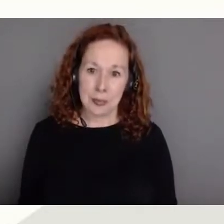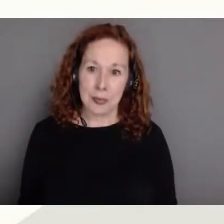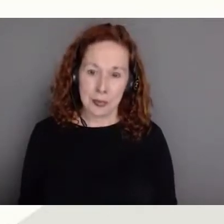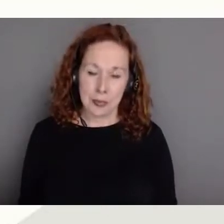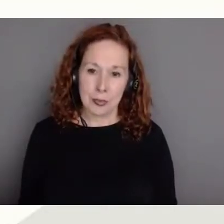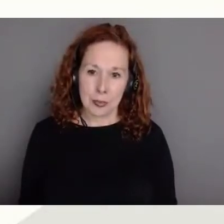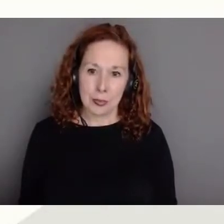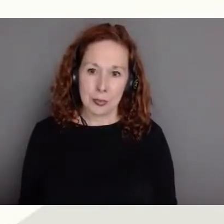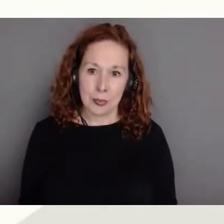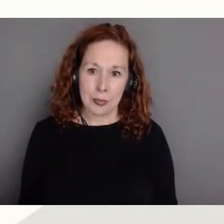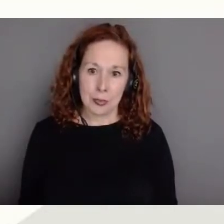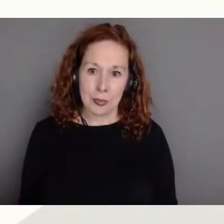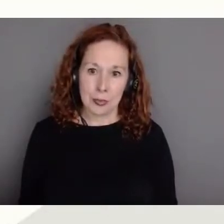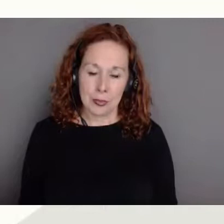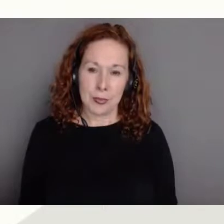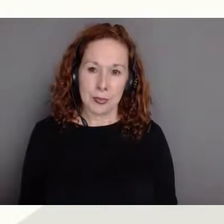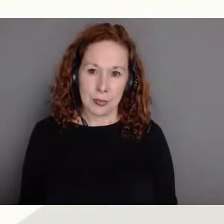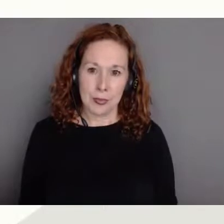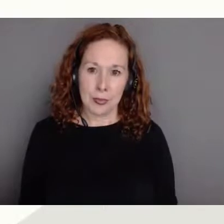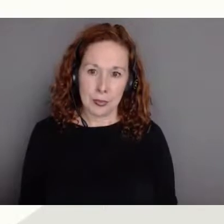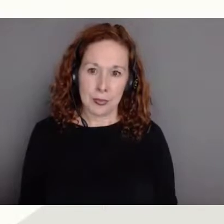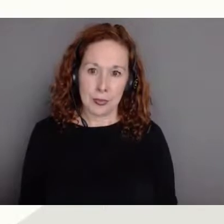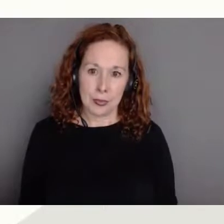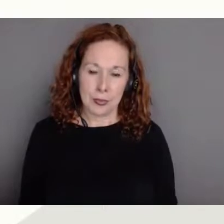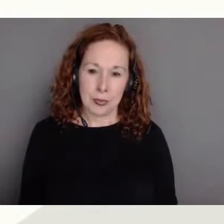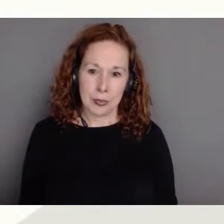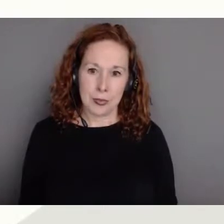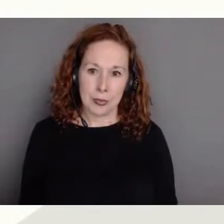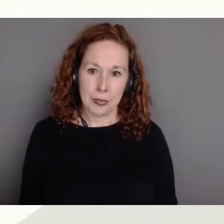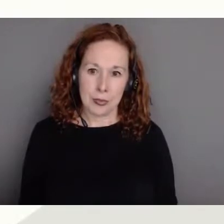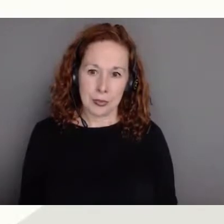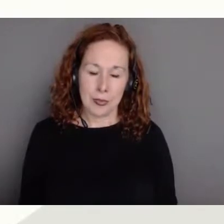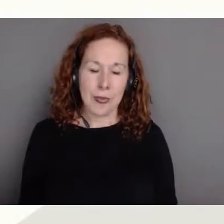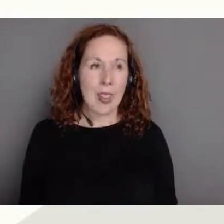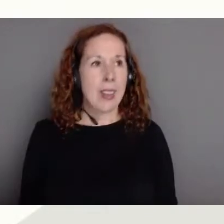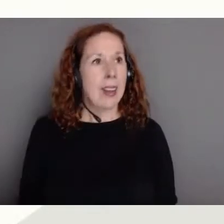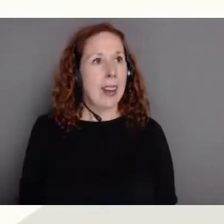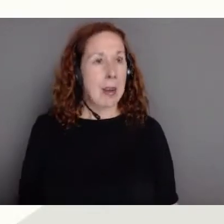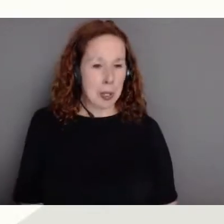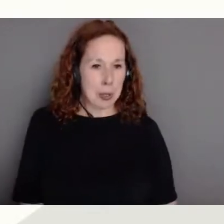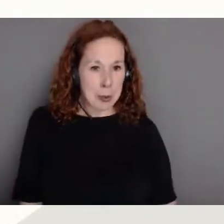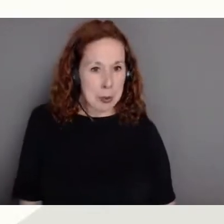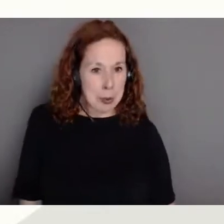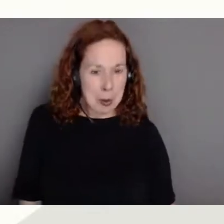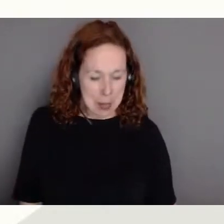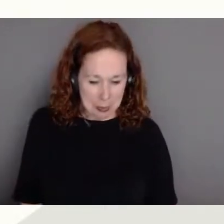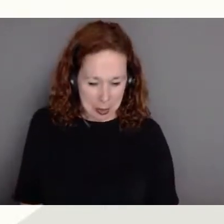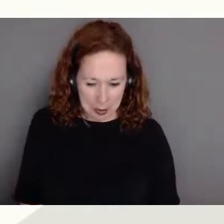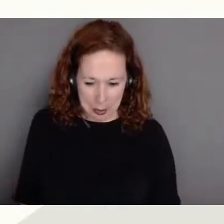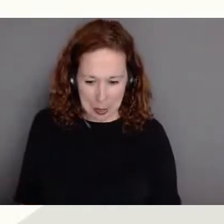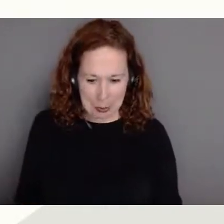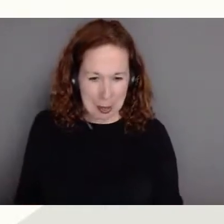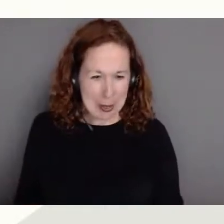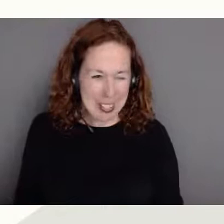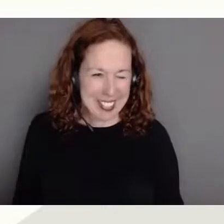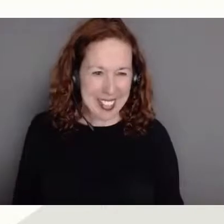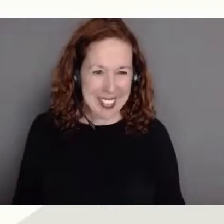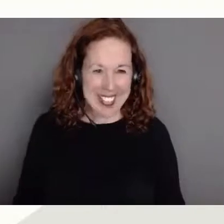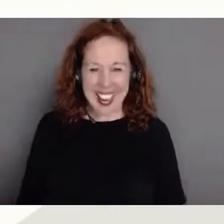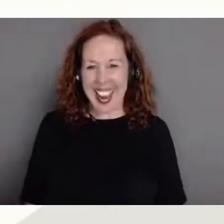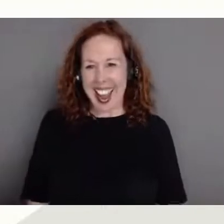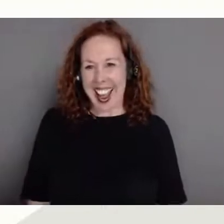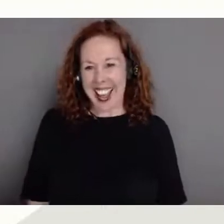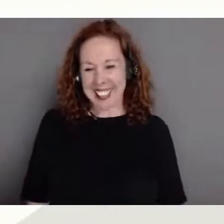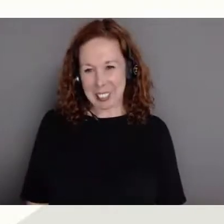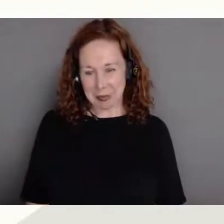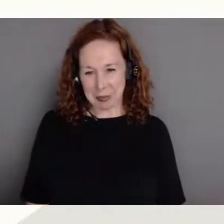what is your response to that? I thought it was beautiful when we talked the other day. I'm trying to remember what my beautiful response was So the for other